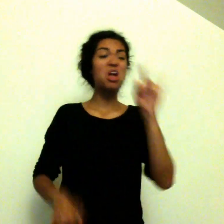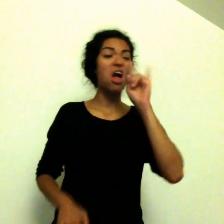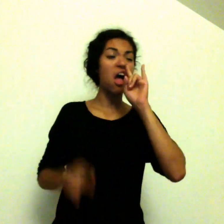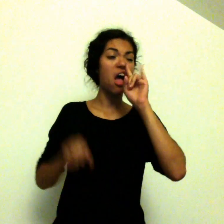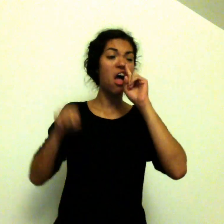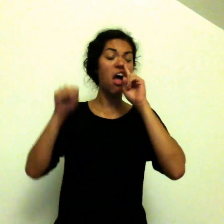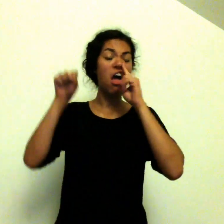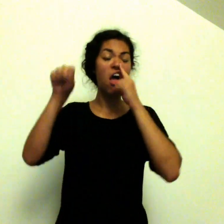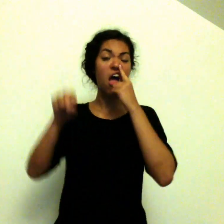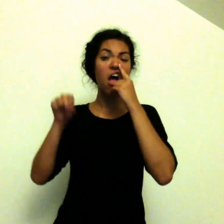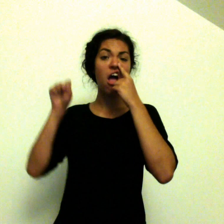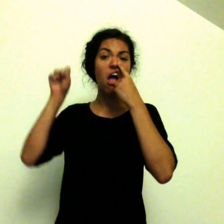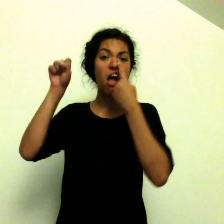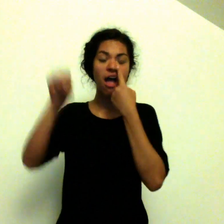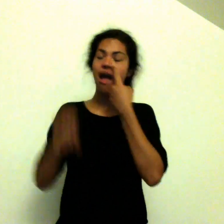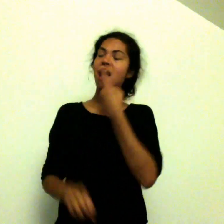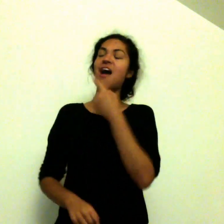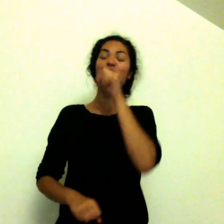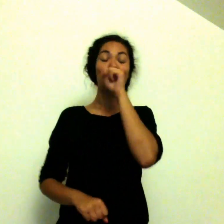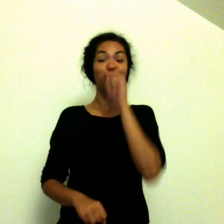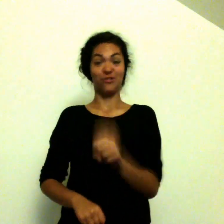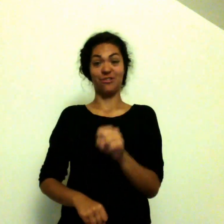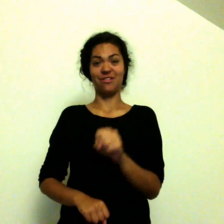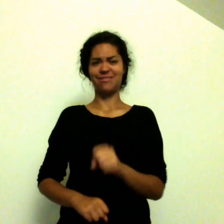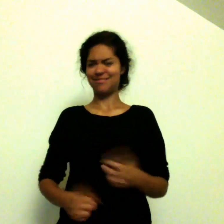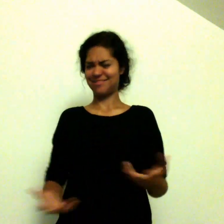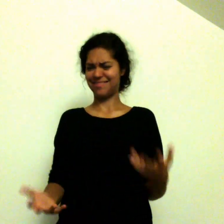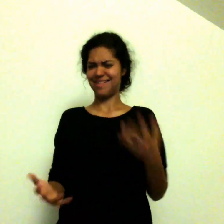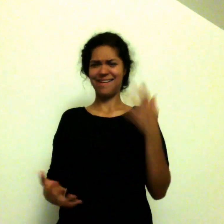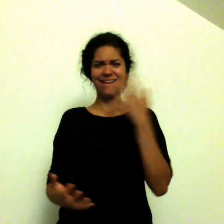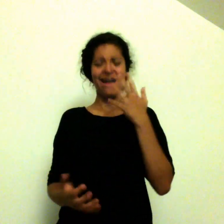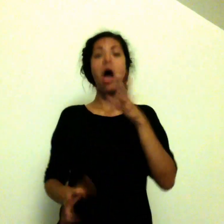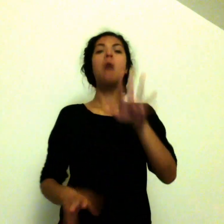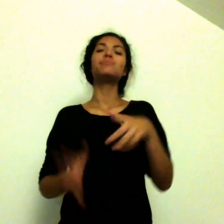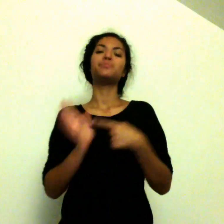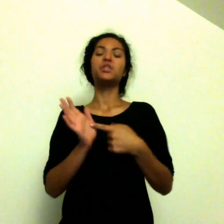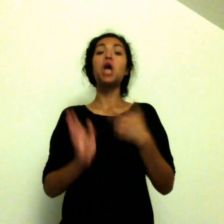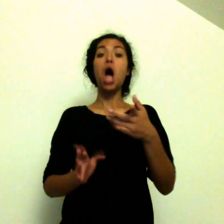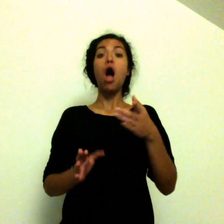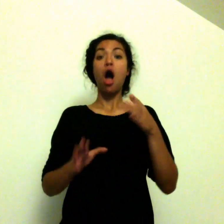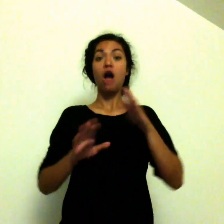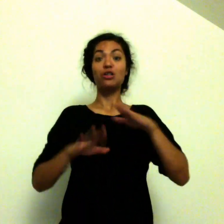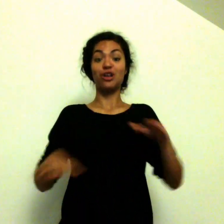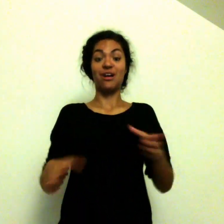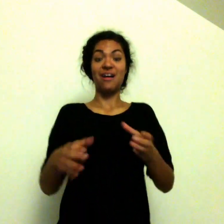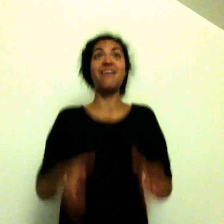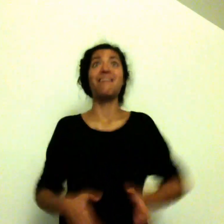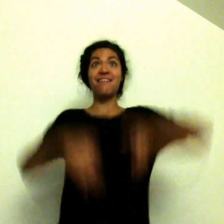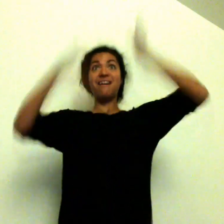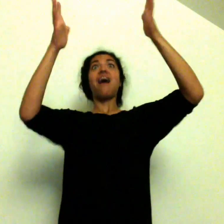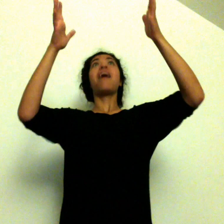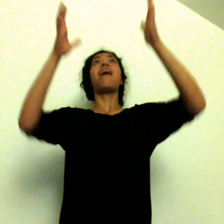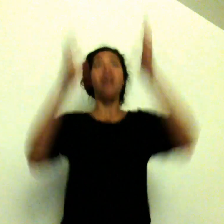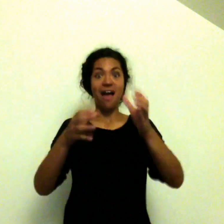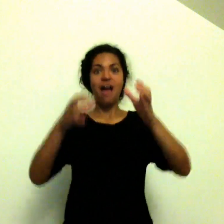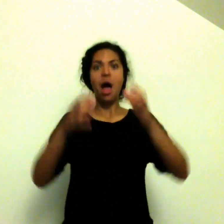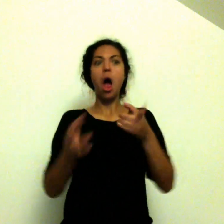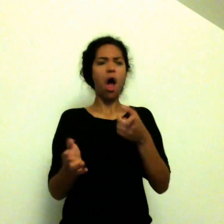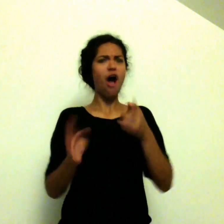What does the child say? When you pick him up and throw him in the air, do it again. Pick him up and throw him in the air, do it again. And he thinks these hands